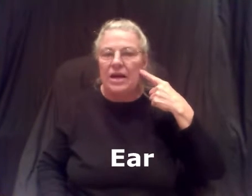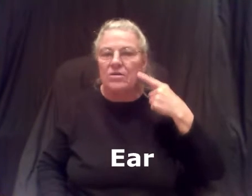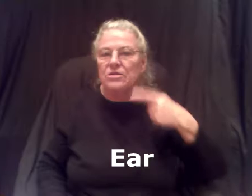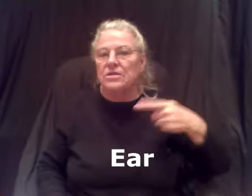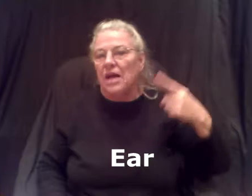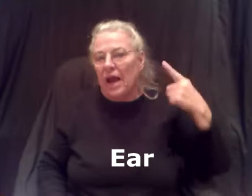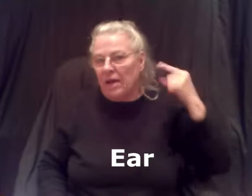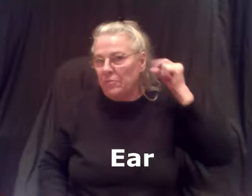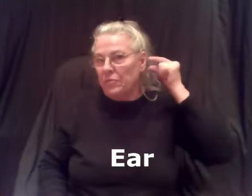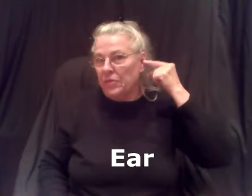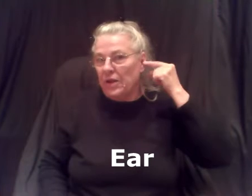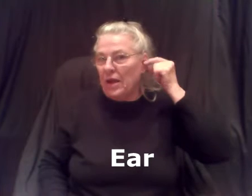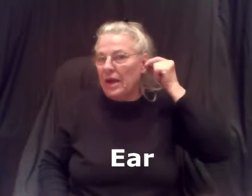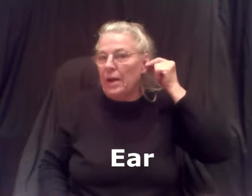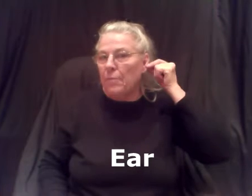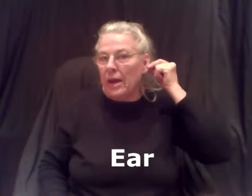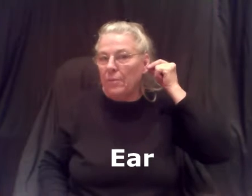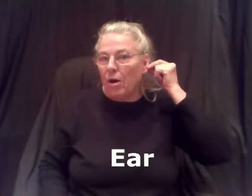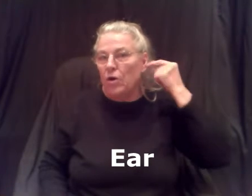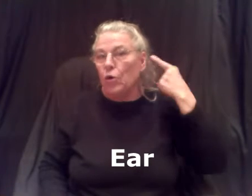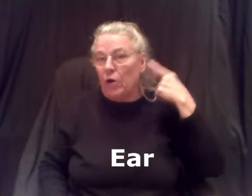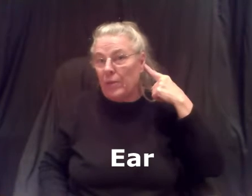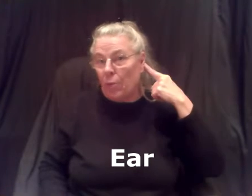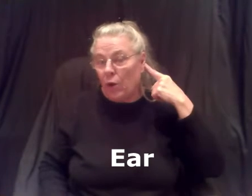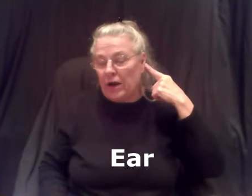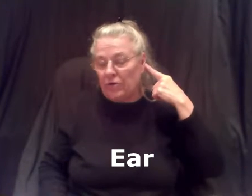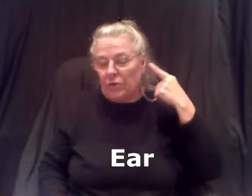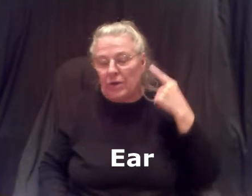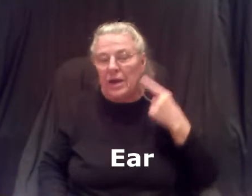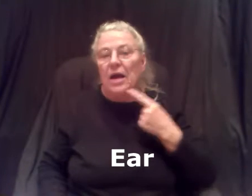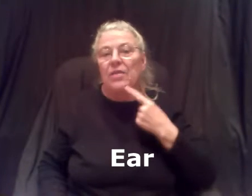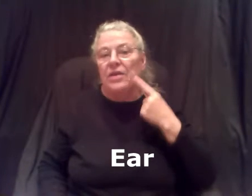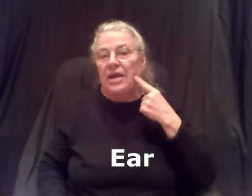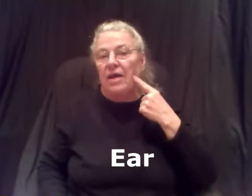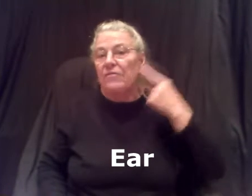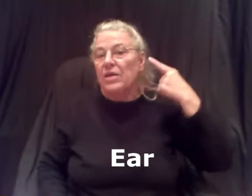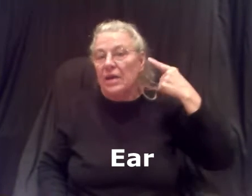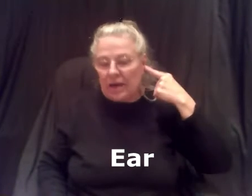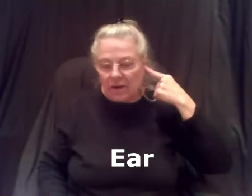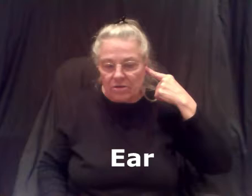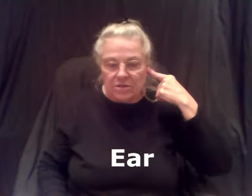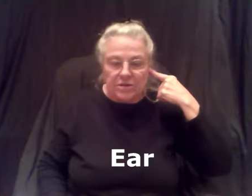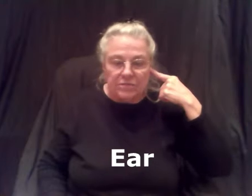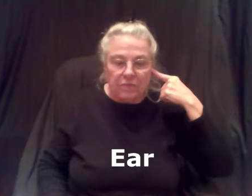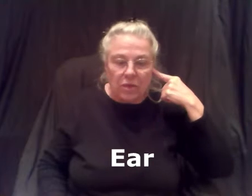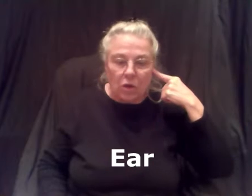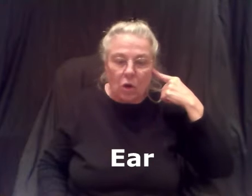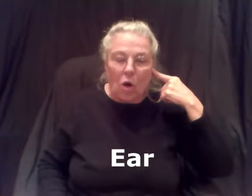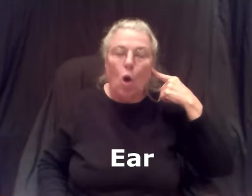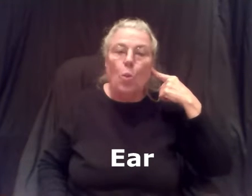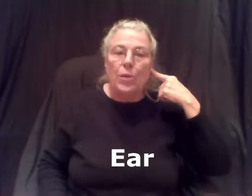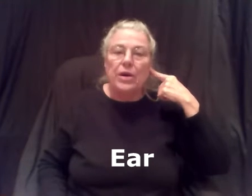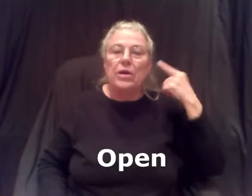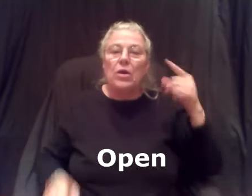Ears and any body part, you're going to be pointing to it. The deaf ears opened.